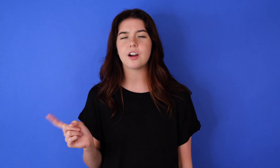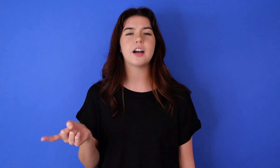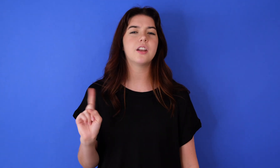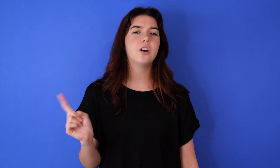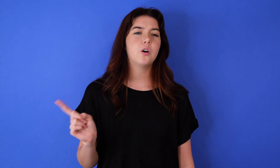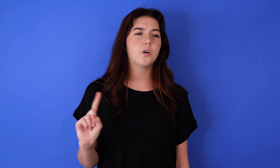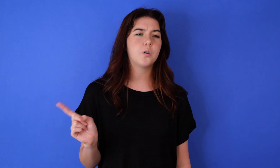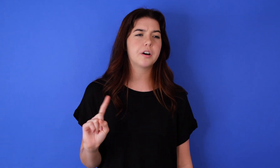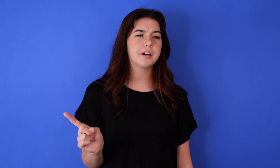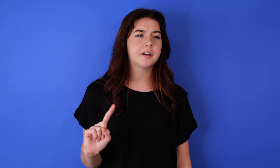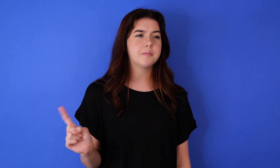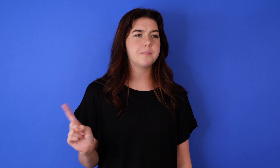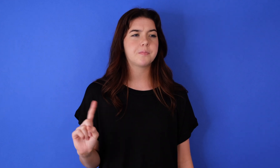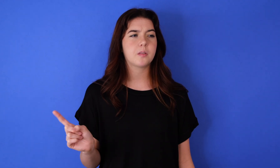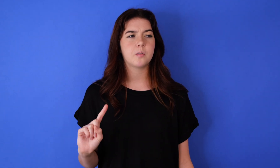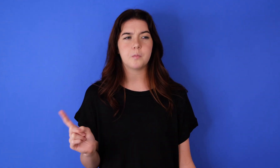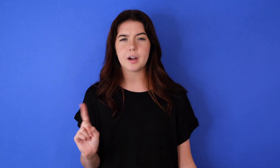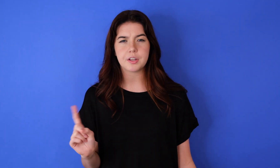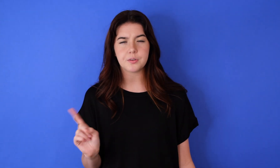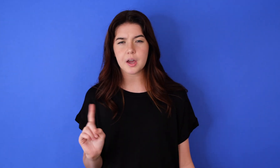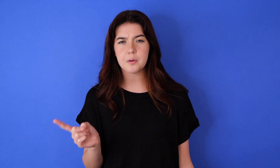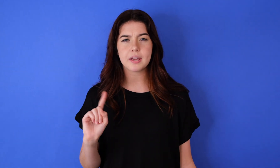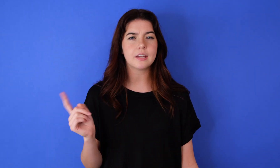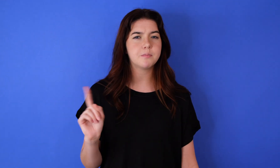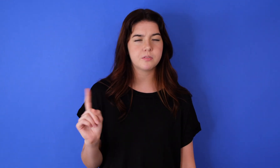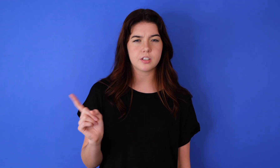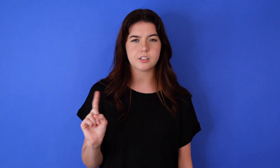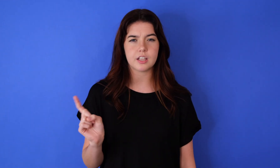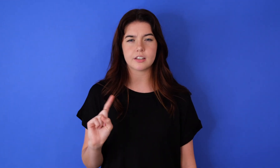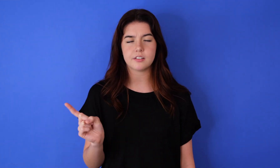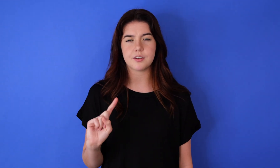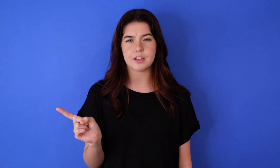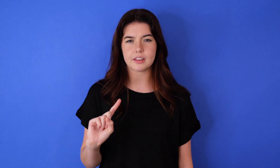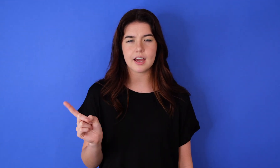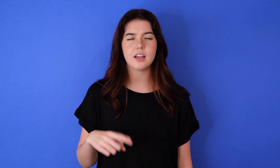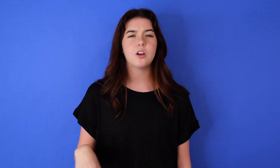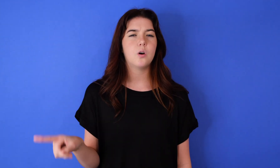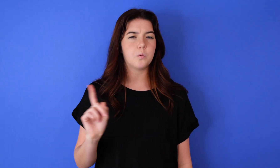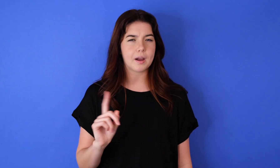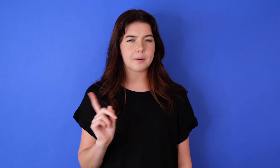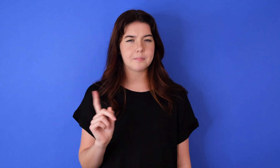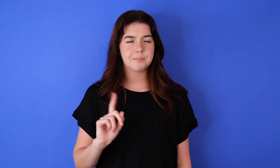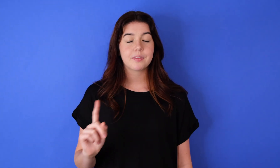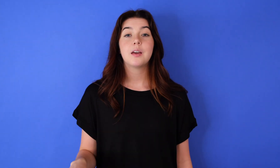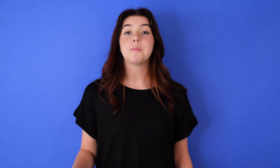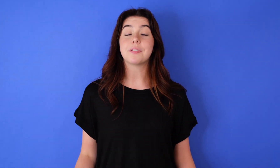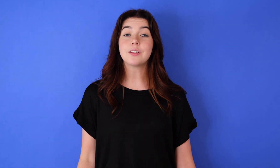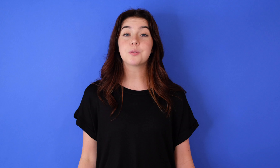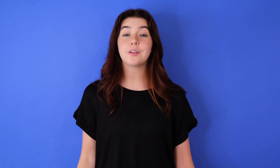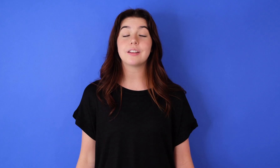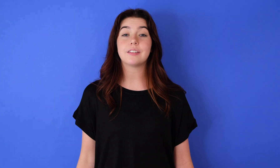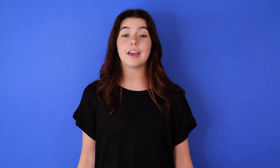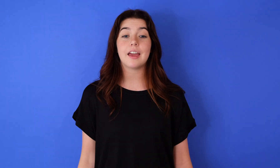on, or where are you going, stuff like that, where. But for this, we're going to